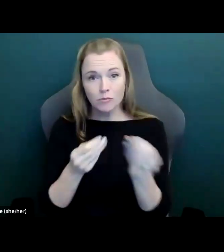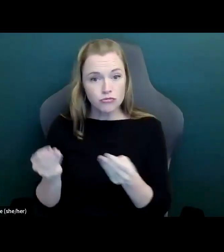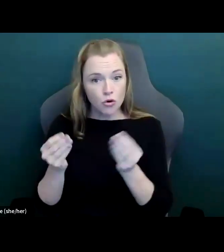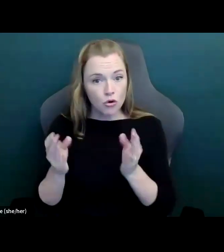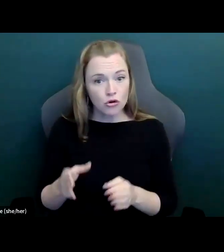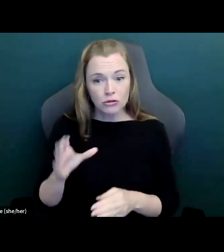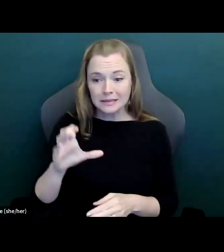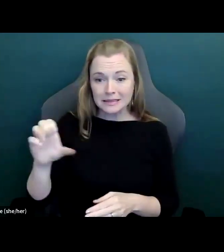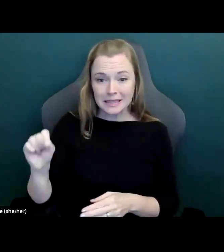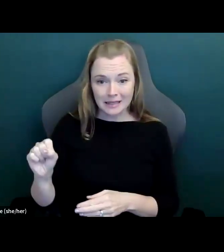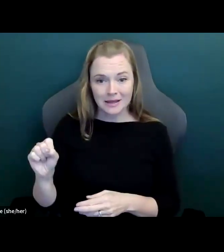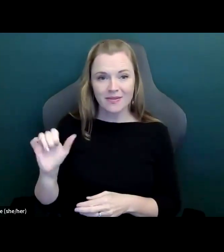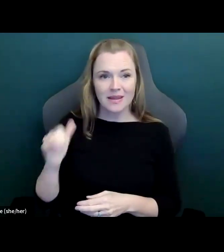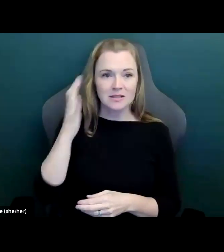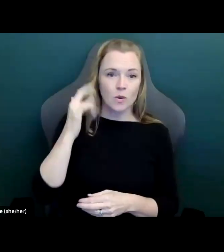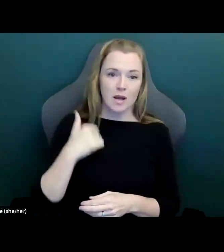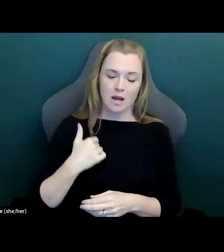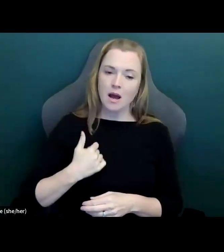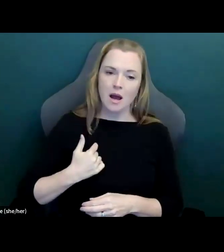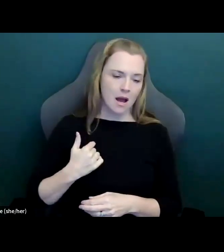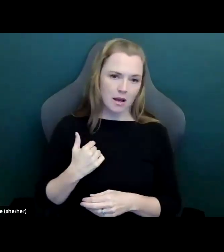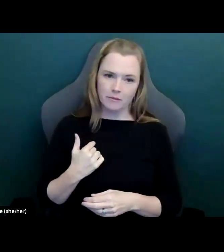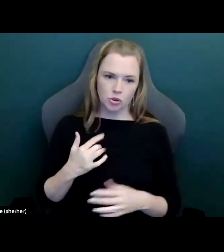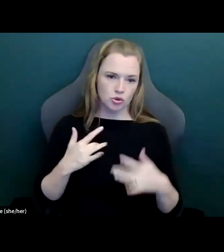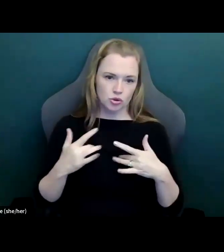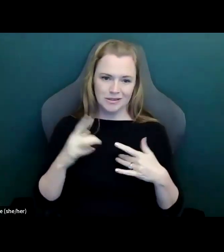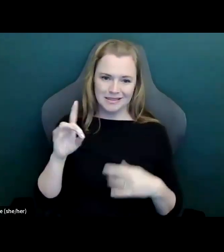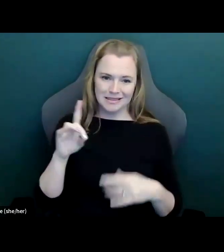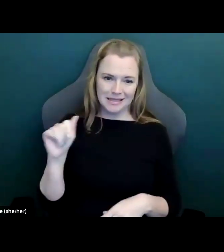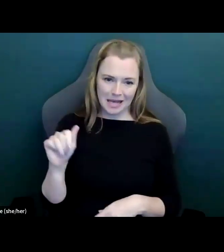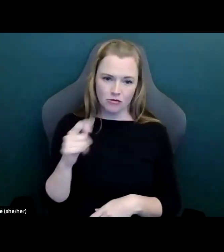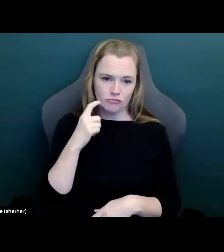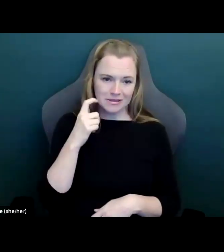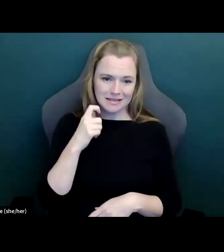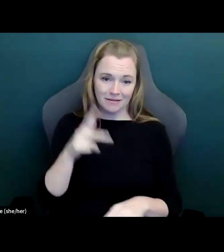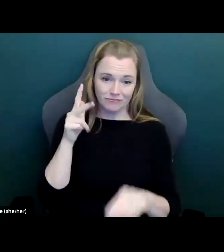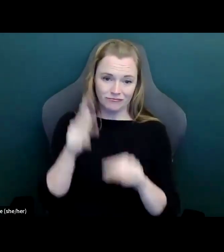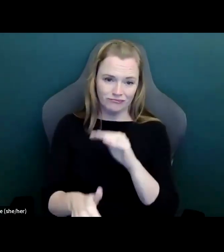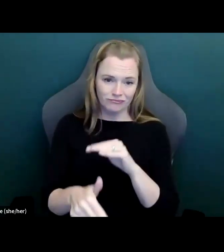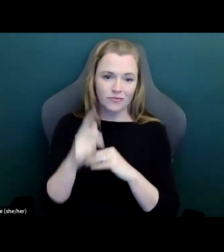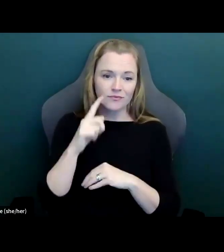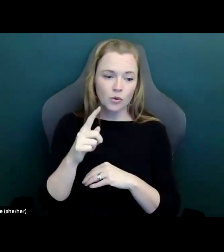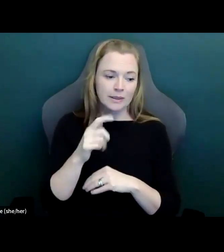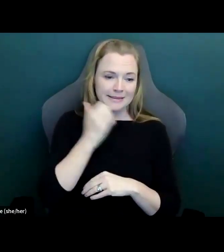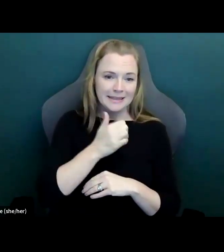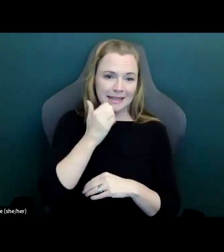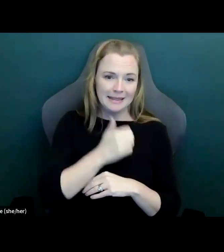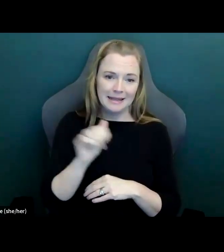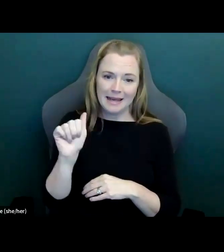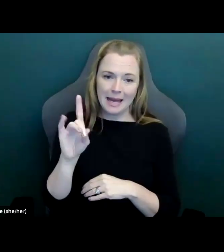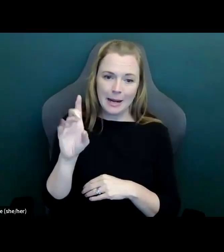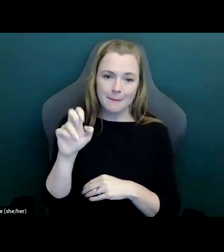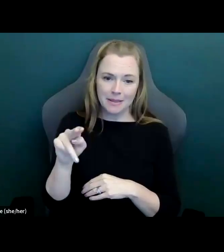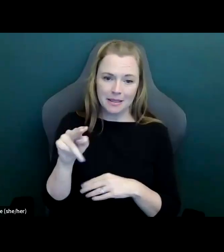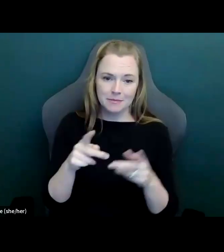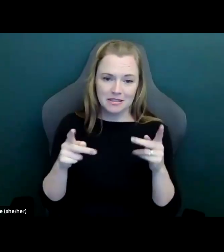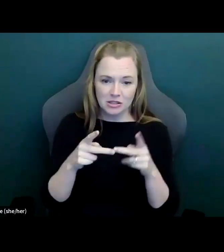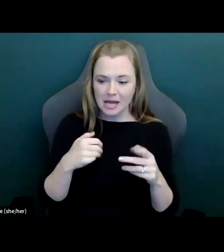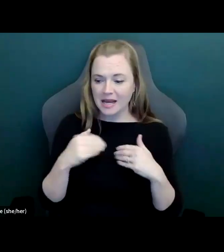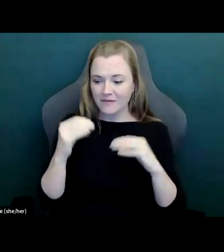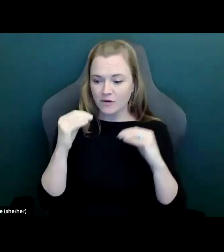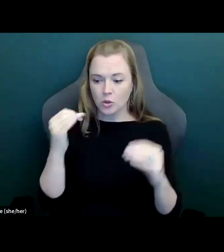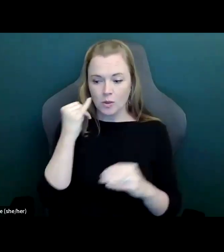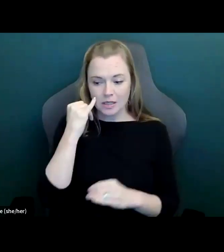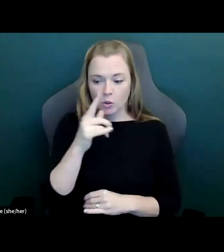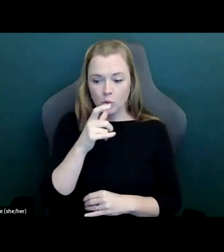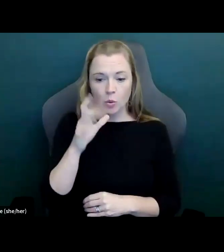is why I'm so concerned about the DDA's recent almost complete elimination of the day-to-day admin position. I have no idea who